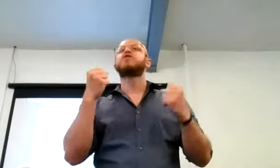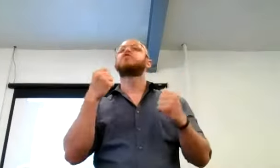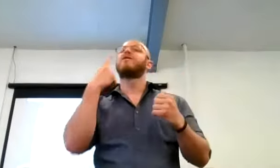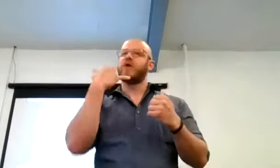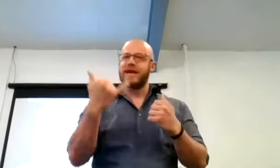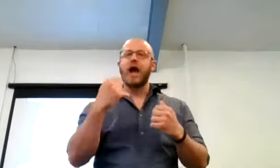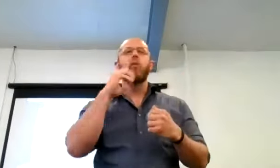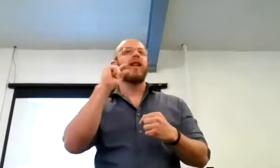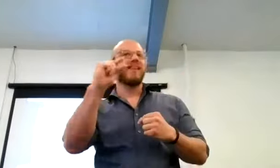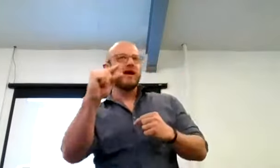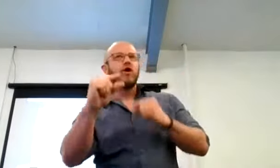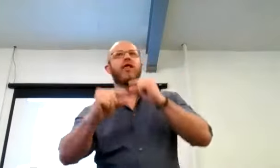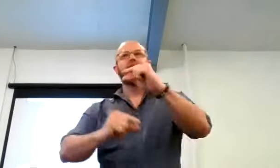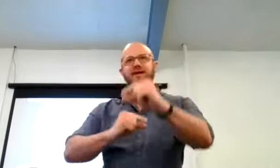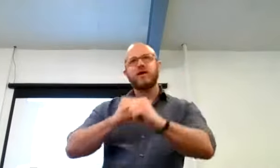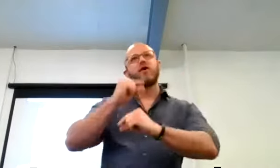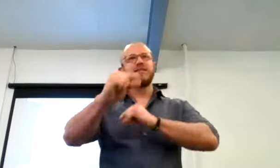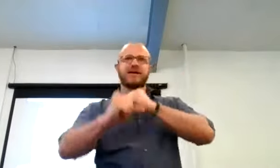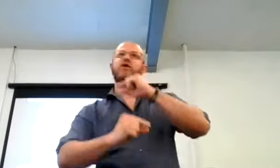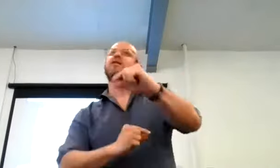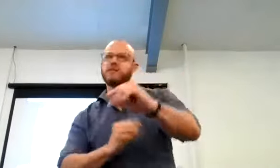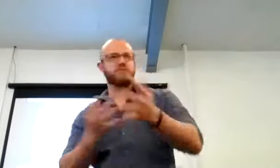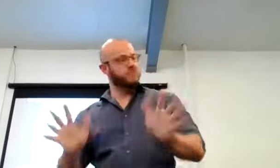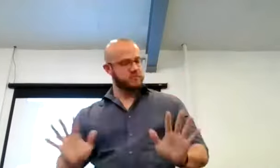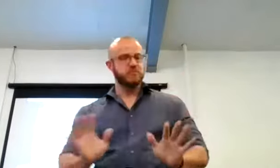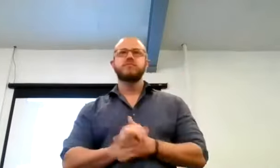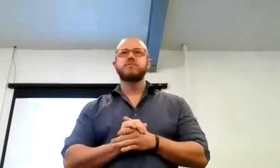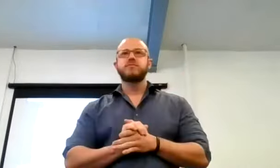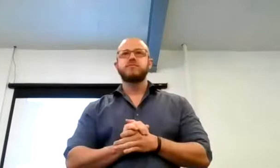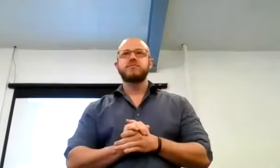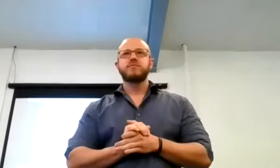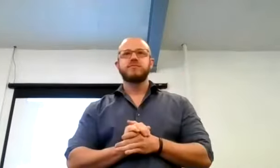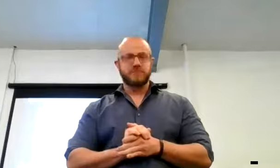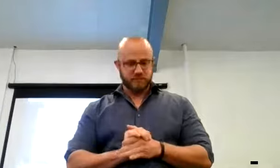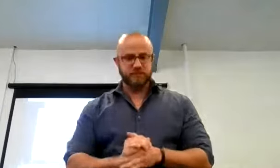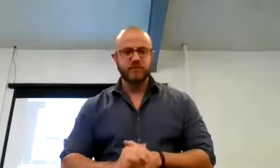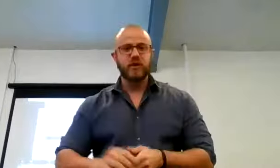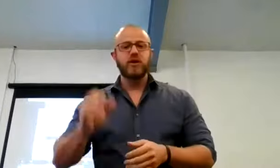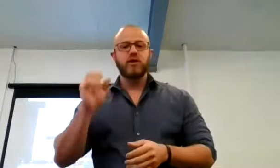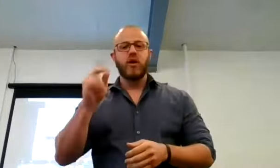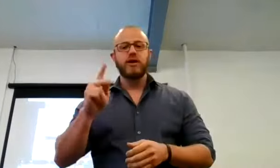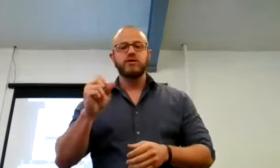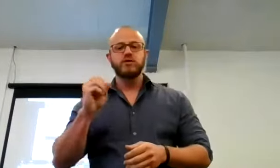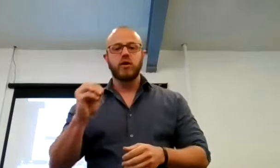through 20 because it's overwhelming, little by little, and then you'll learn more at that time. What did you